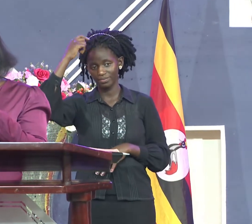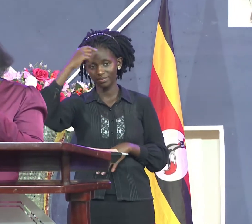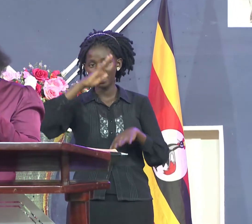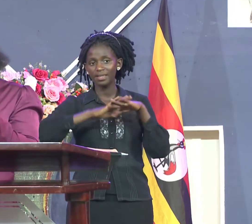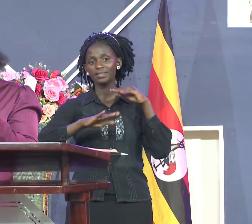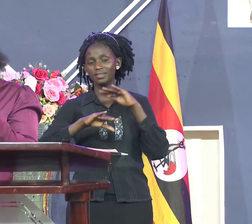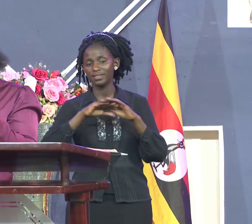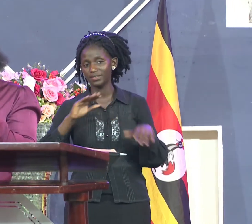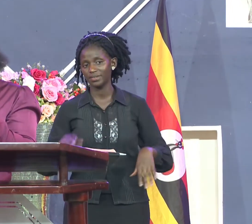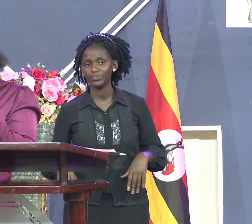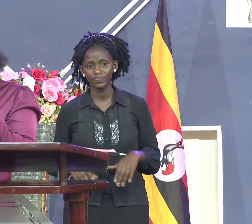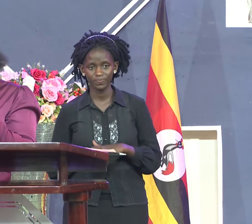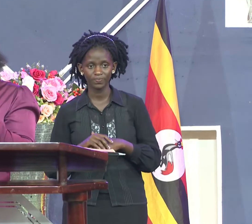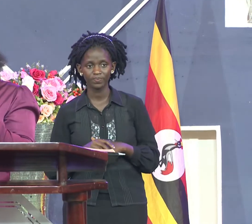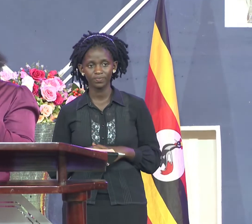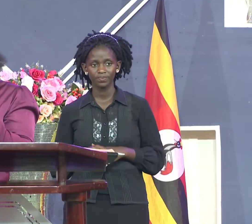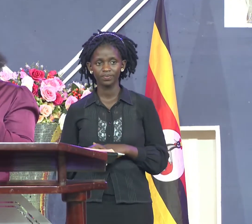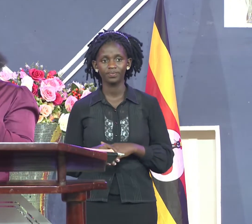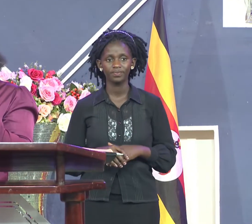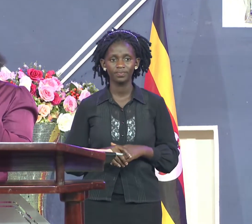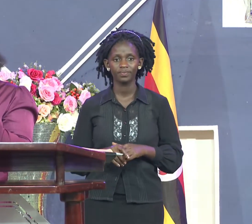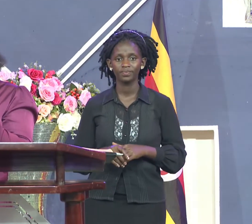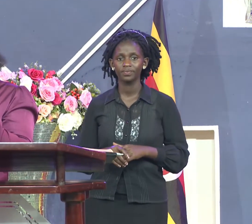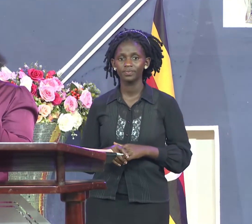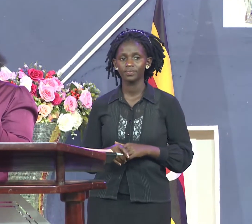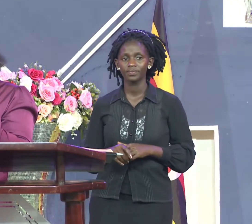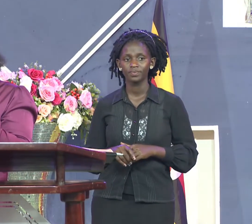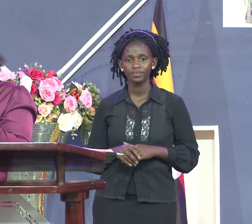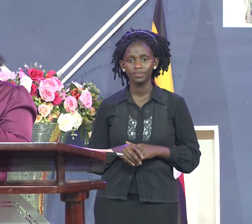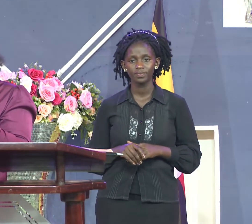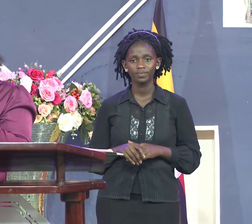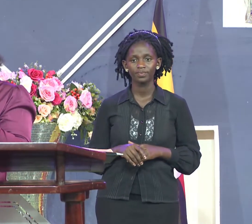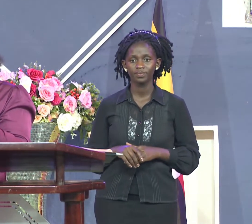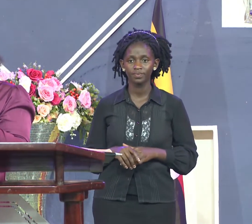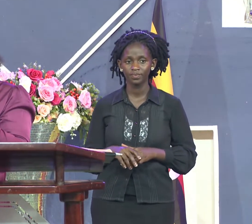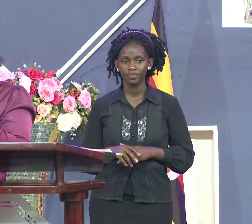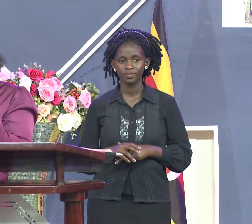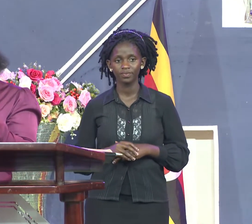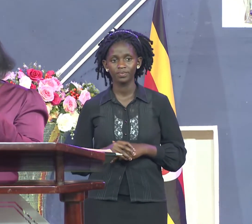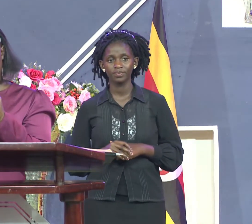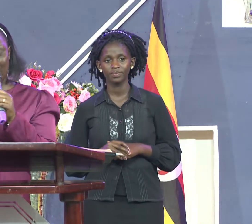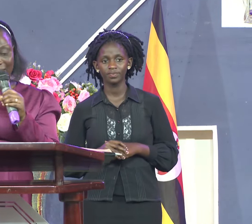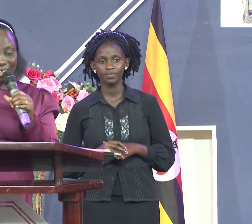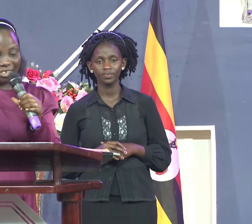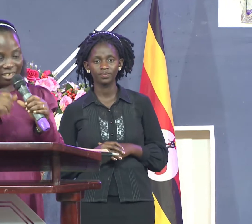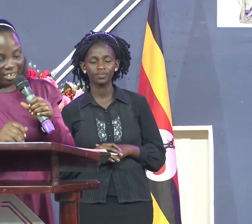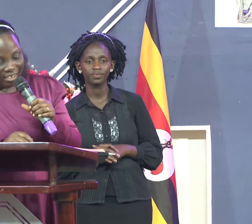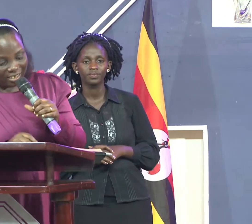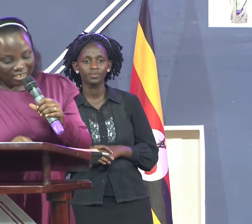are the things we know, many are the things we understand, but he has said, do not trust in your